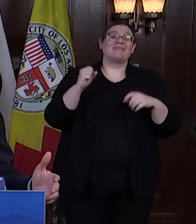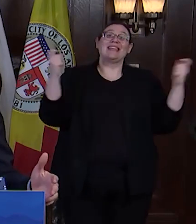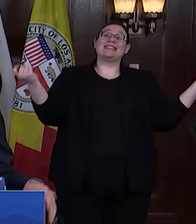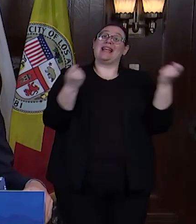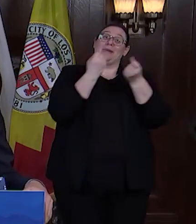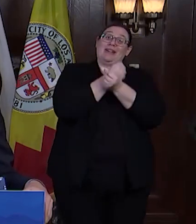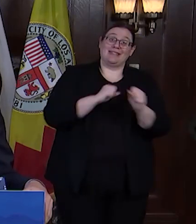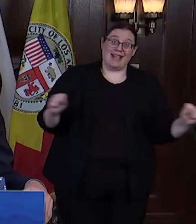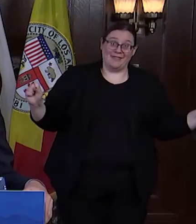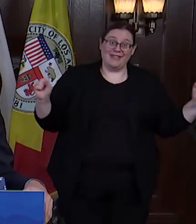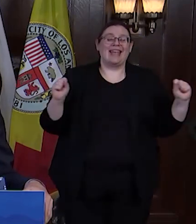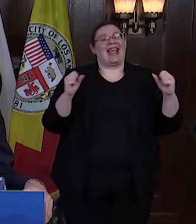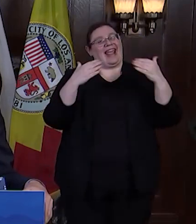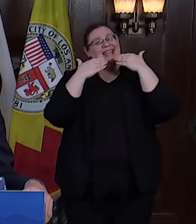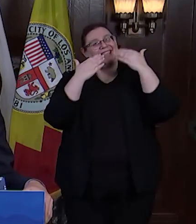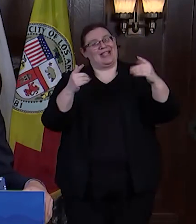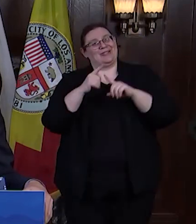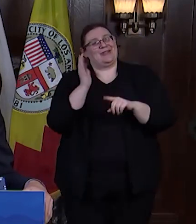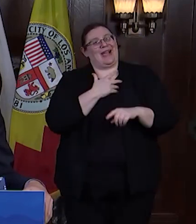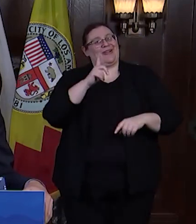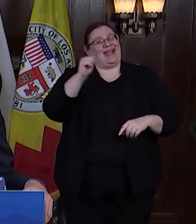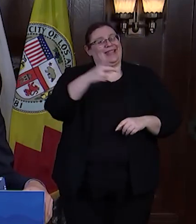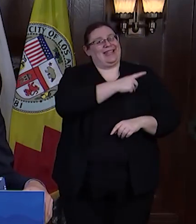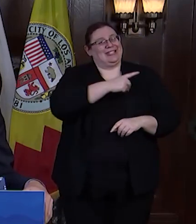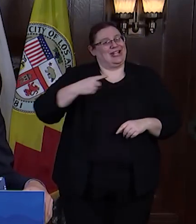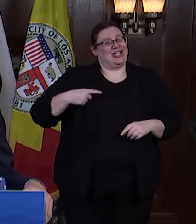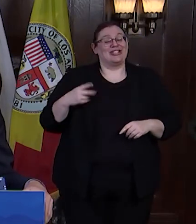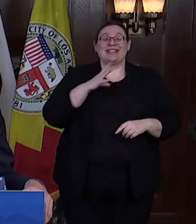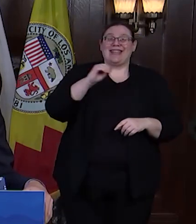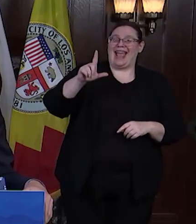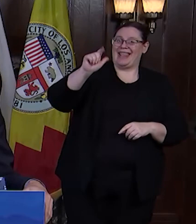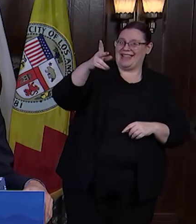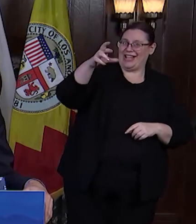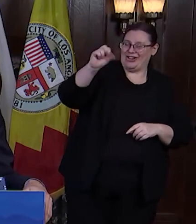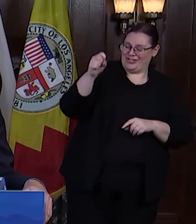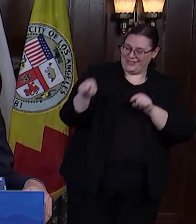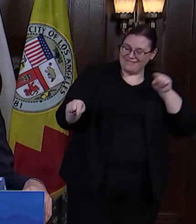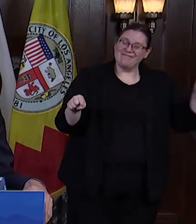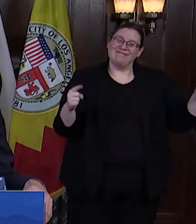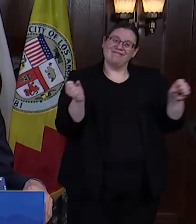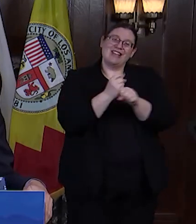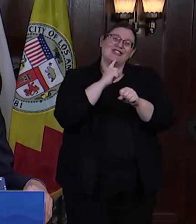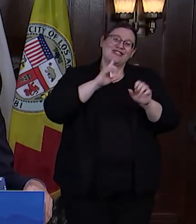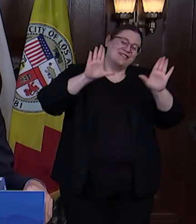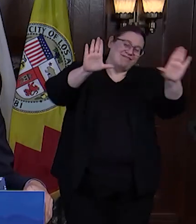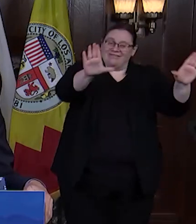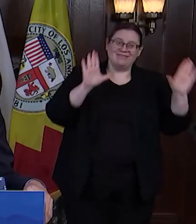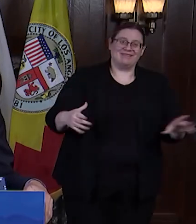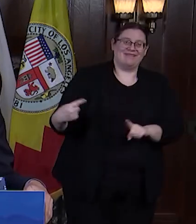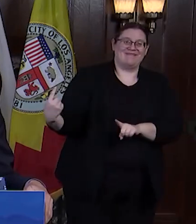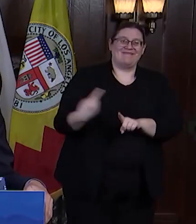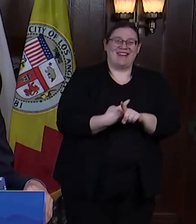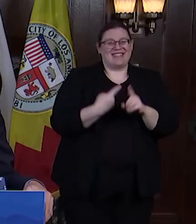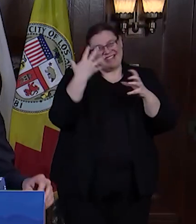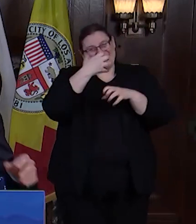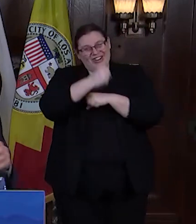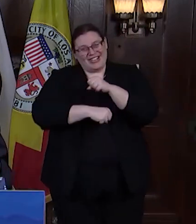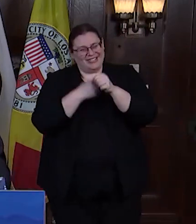celebrate safely, and thank you to our Los Angeles Dodgers and to our Lakers for making this a bright month in a dark